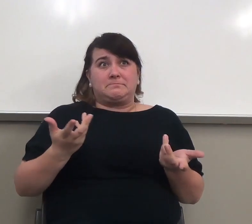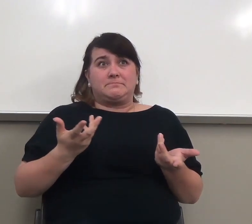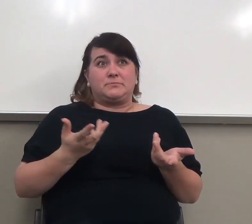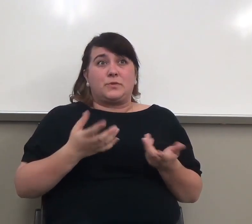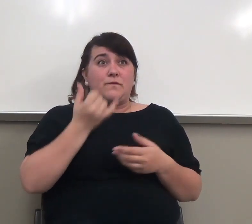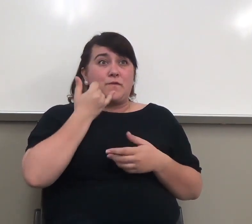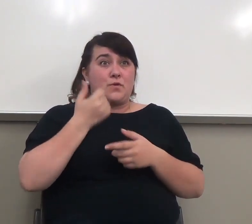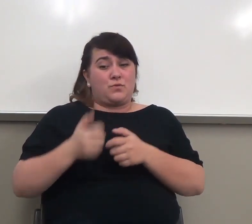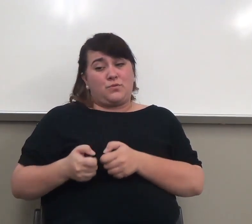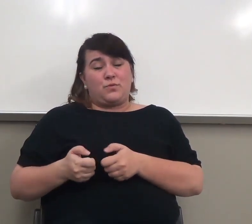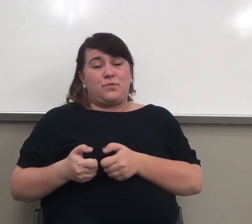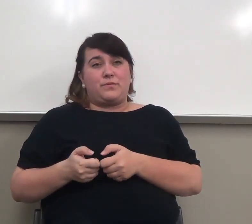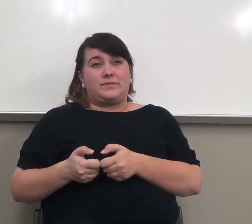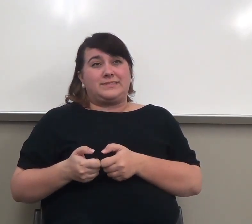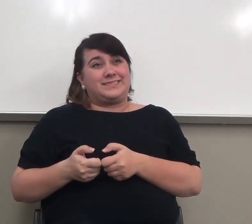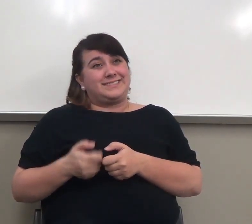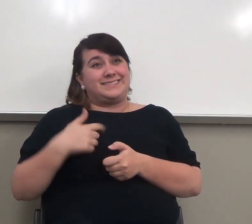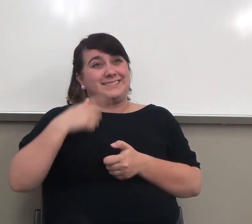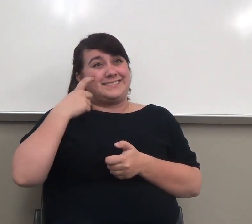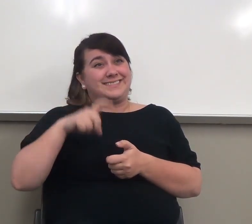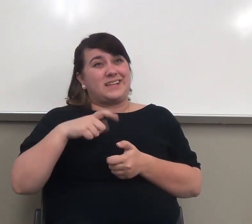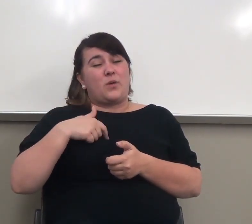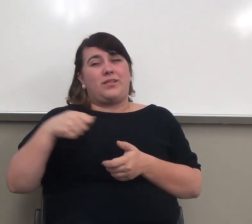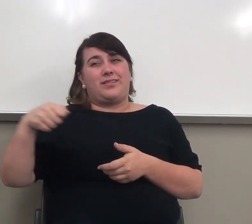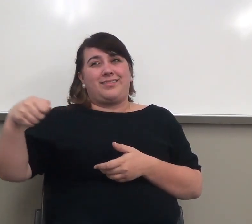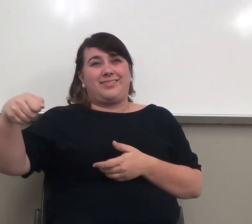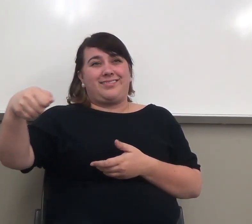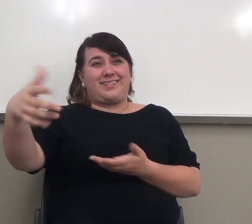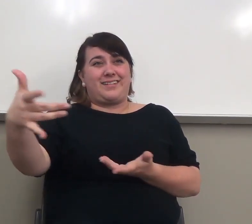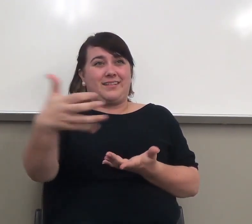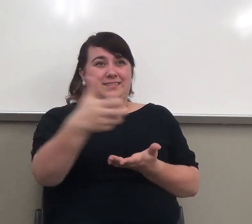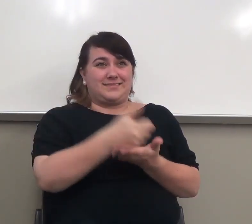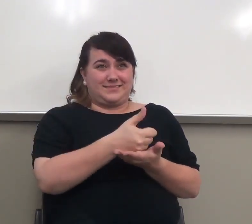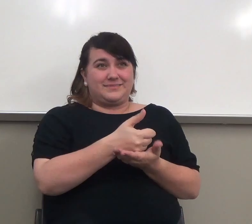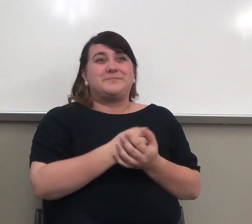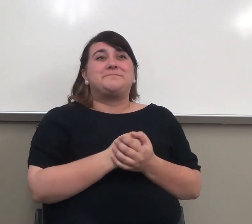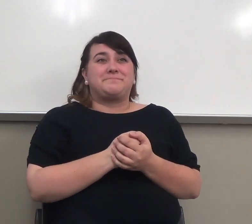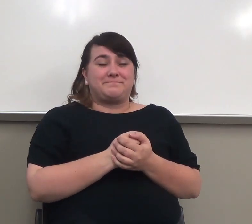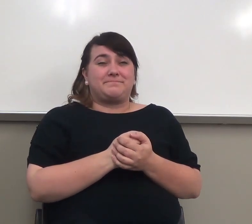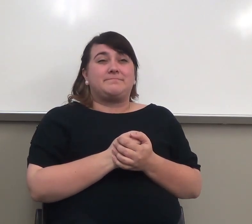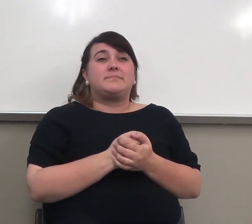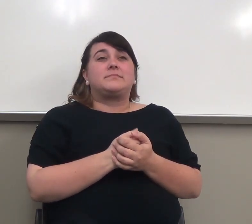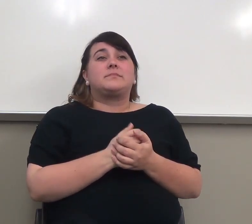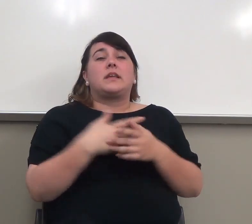phones, I will come collect them, okay? Electronic devices.